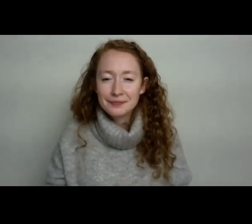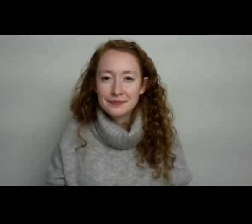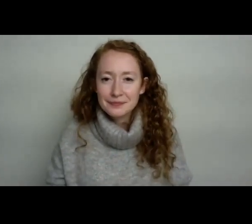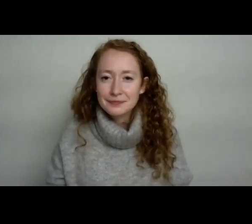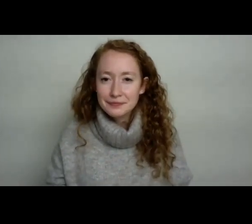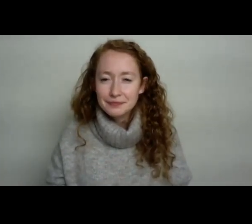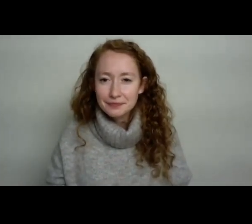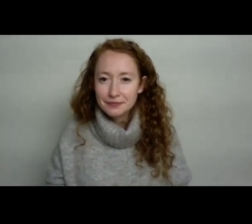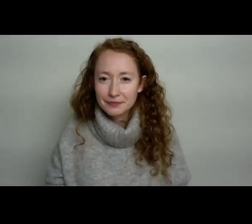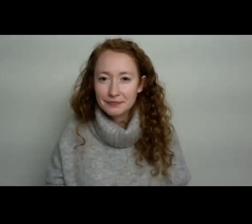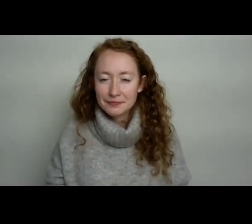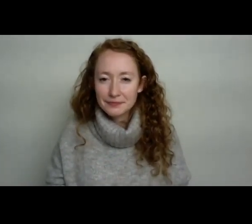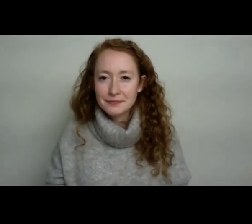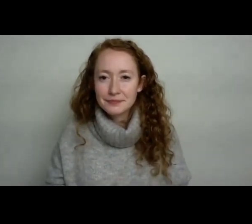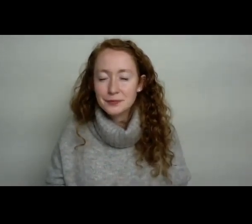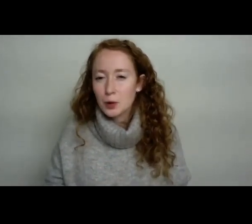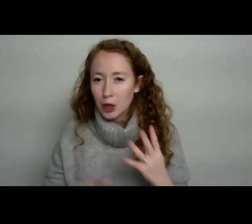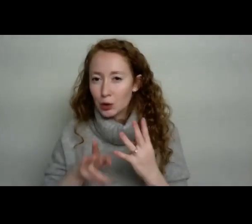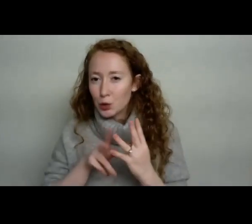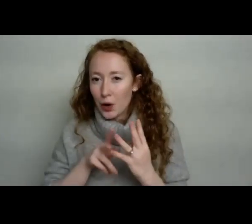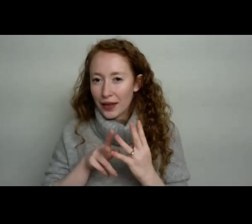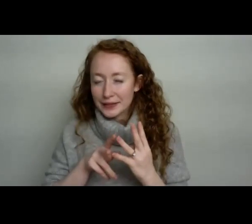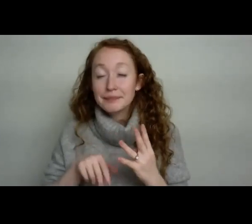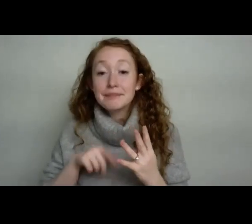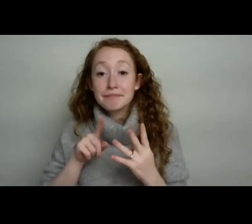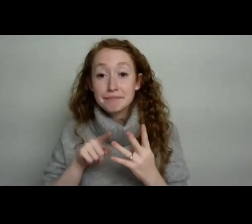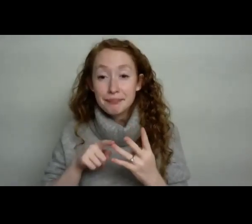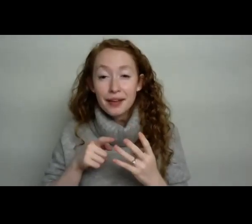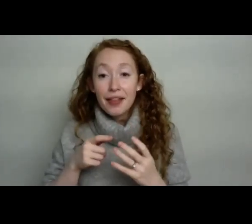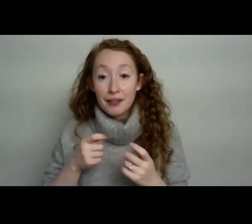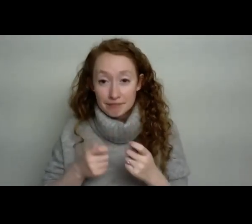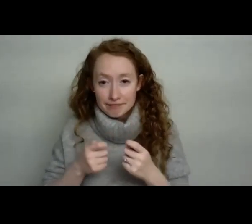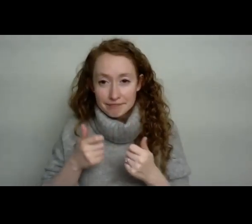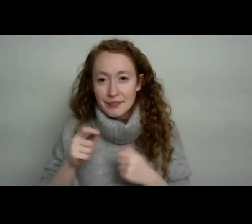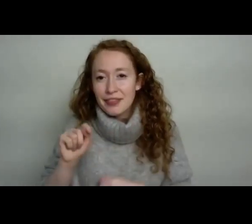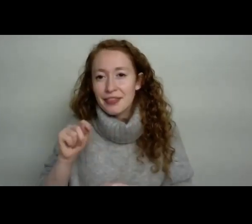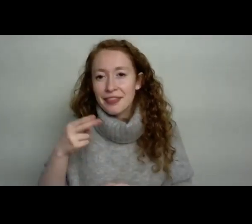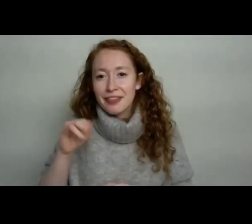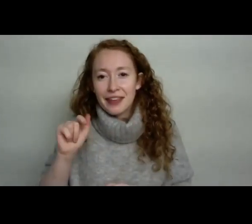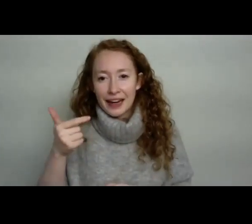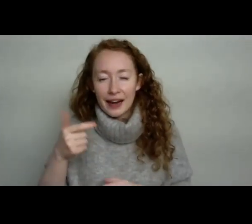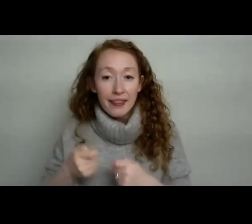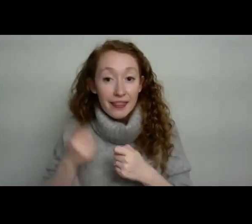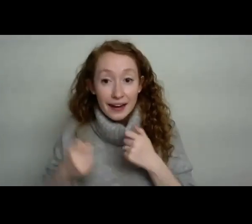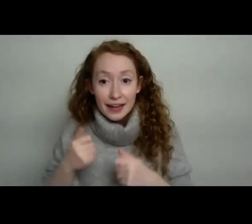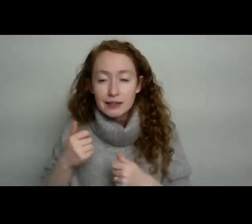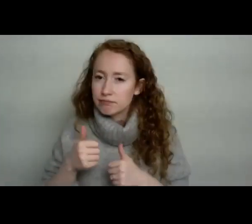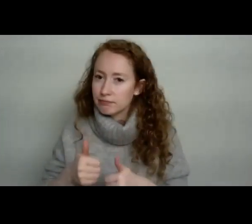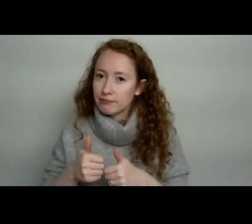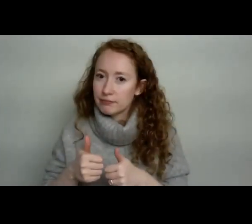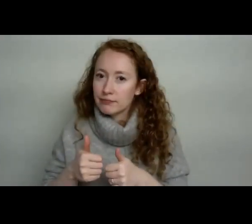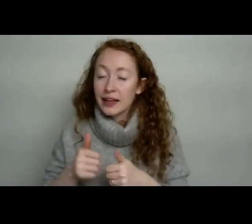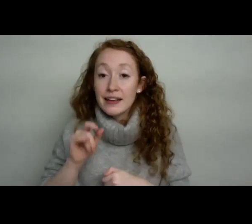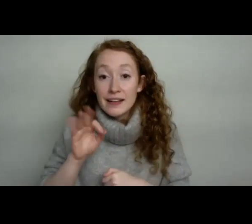in the preventing damping off department. Thinning, yes. If you thin early and often, you are